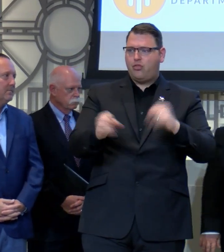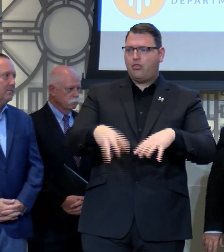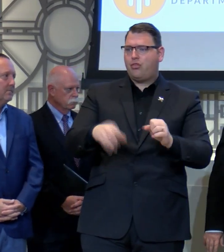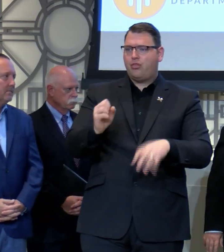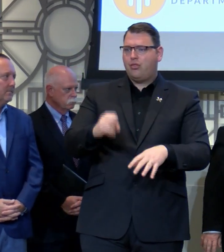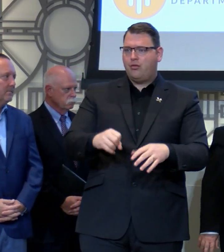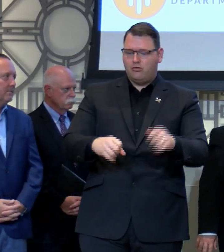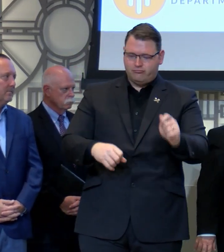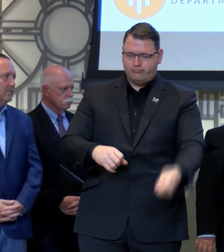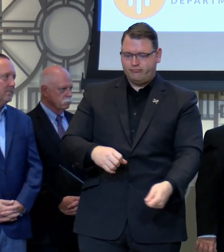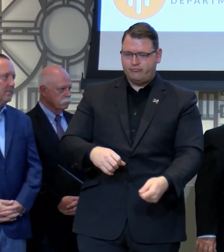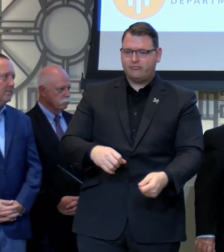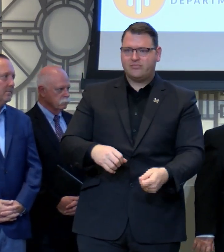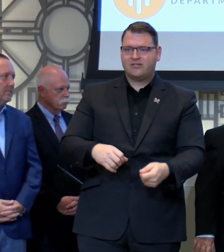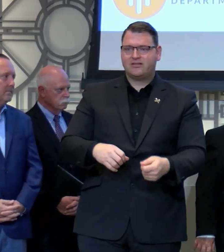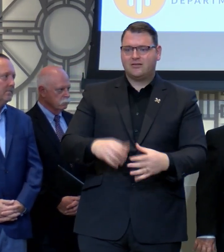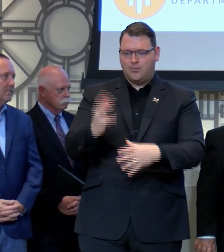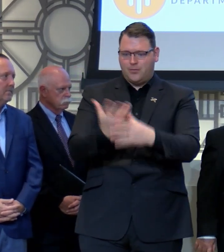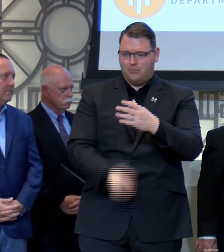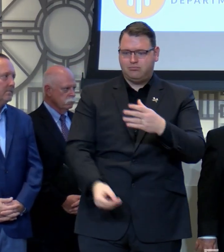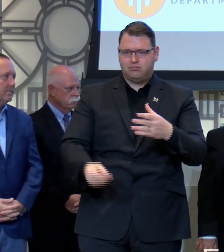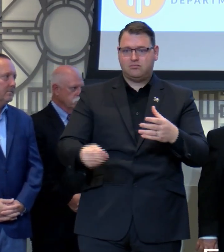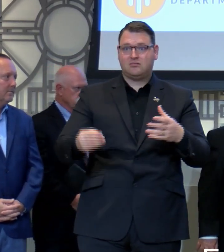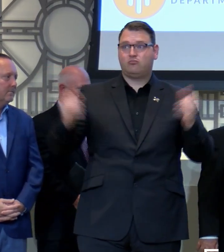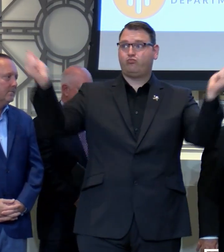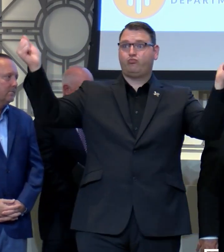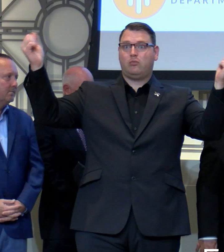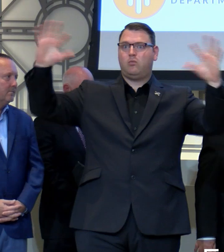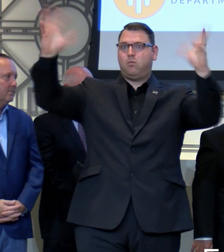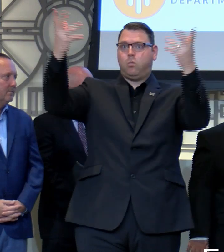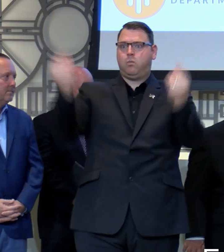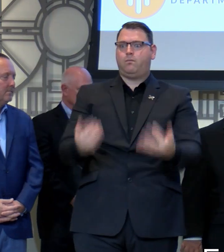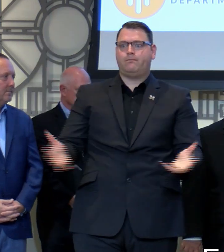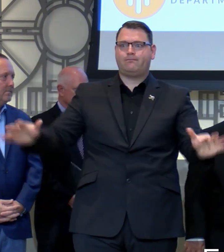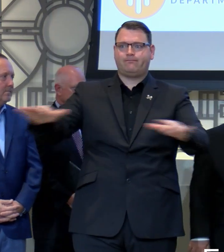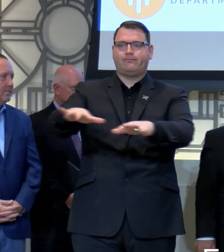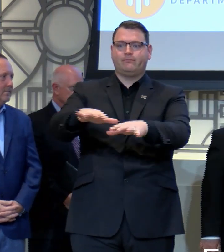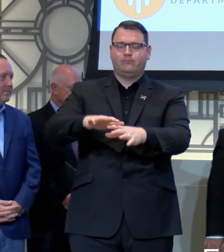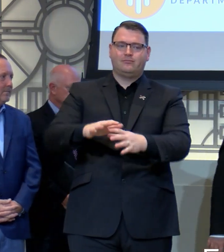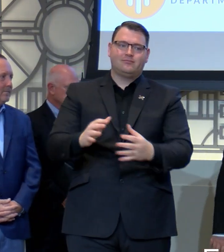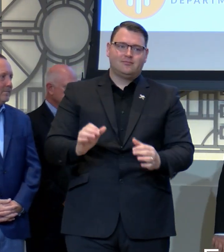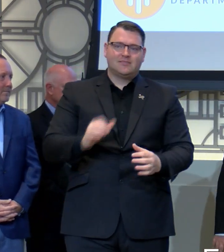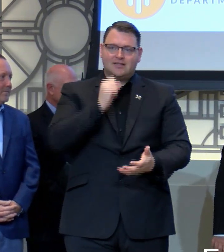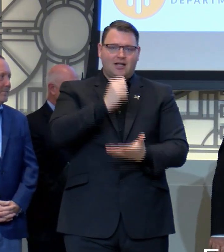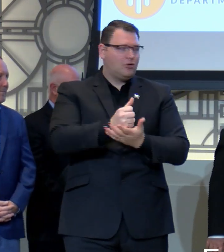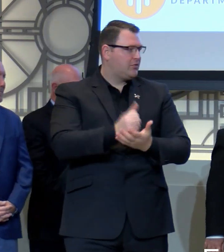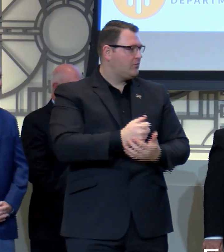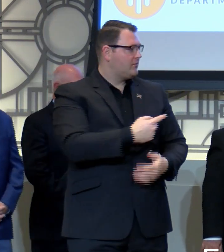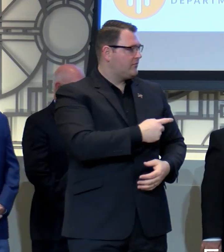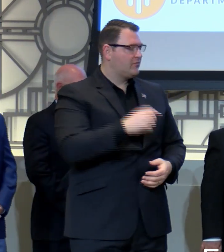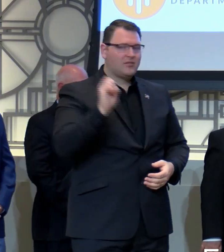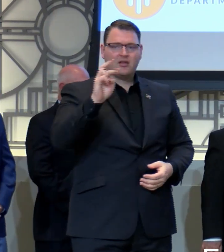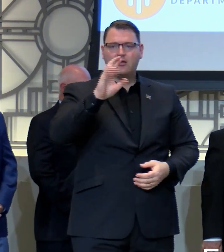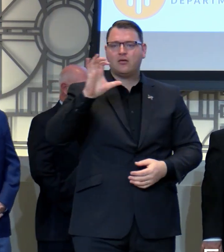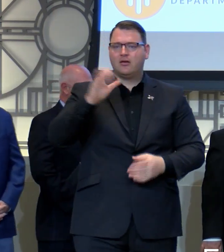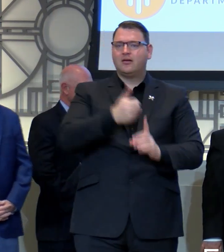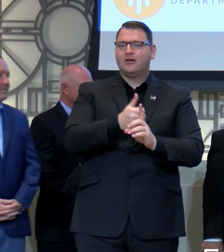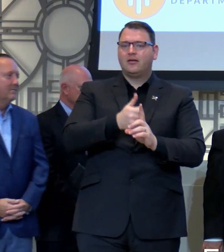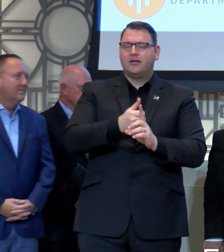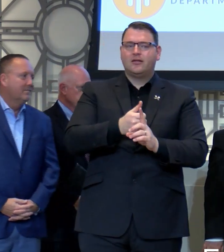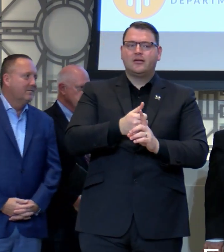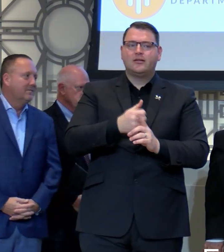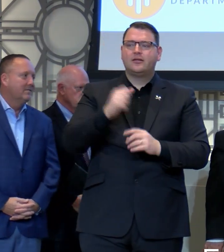not helping the system. So real quickly, once again, my name is Eric Dargan, Houston Public Works. The issue is that we do not want to